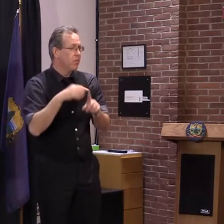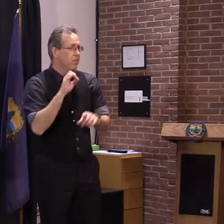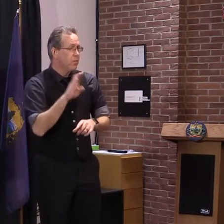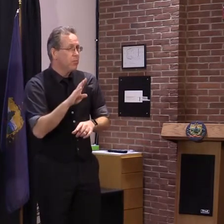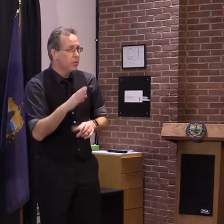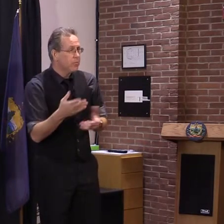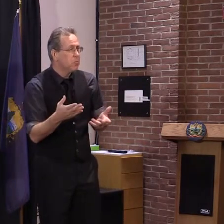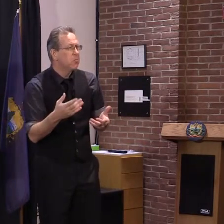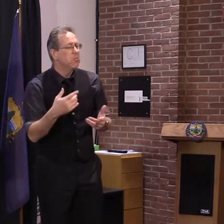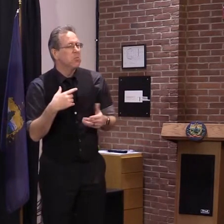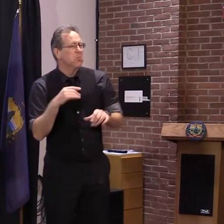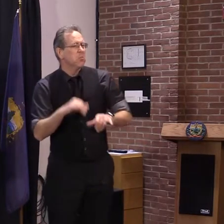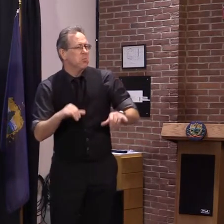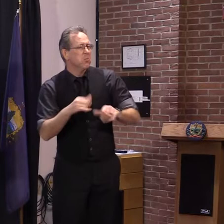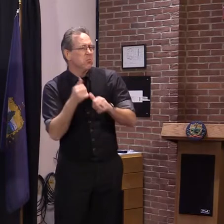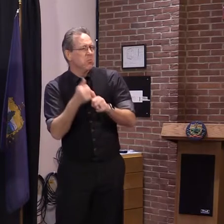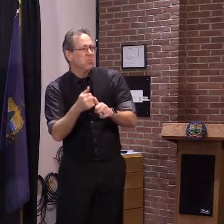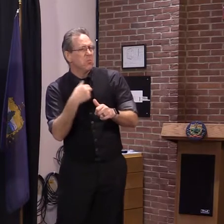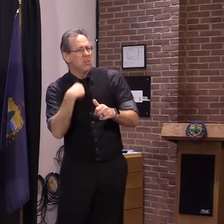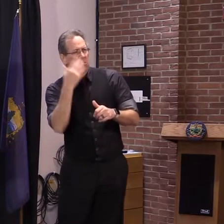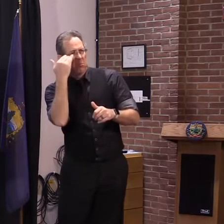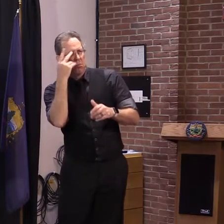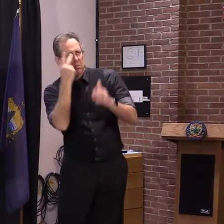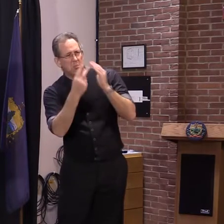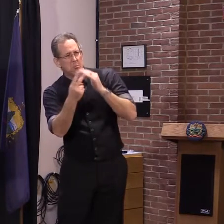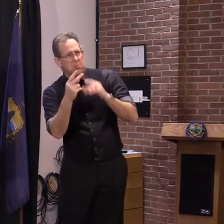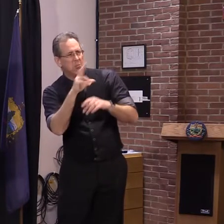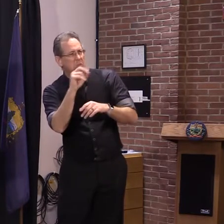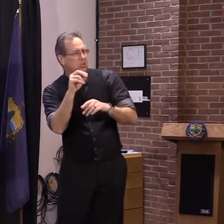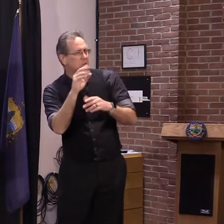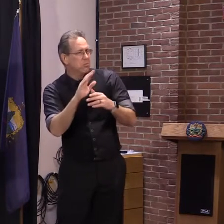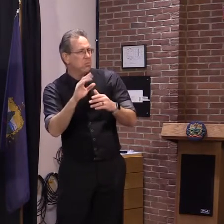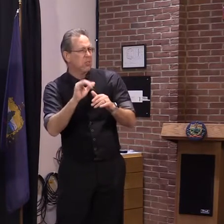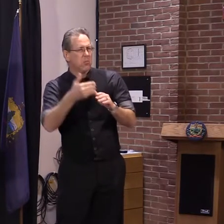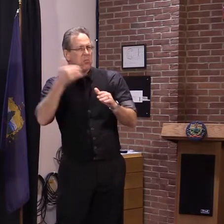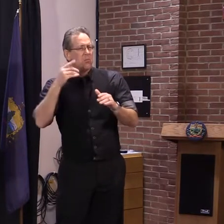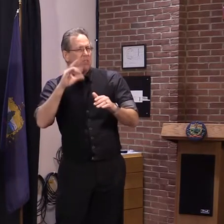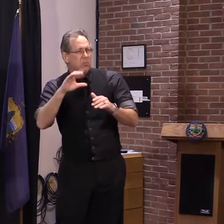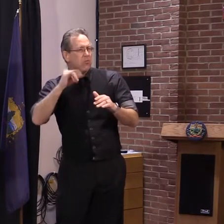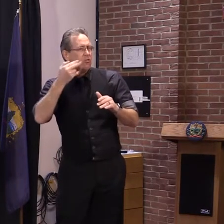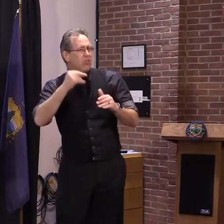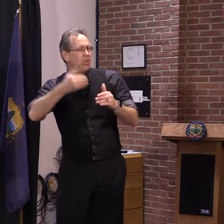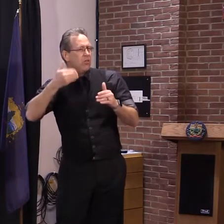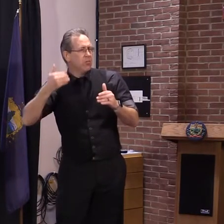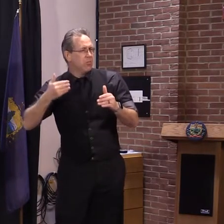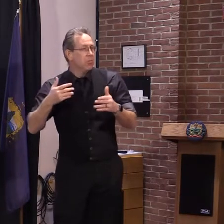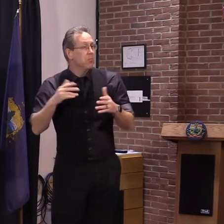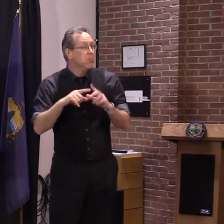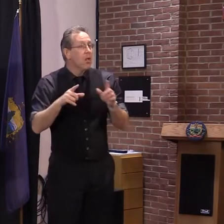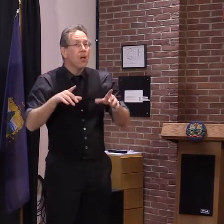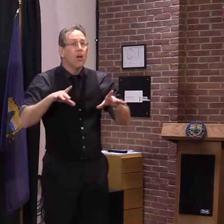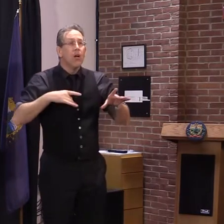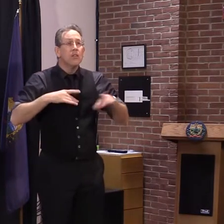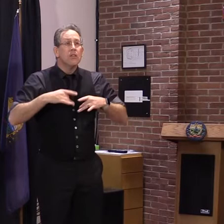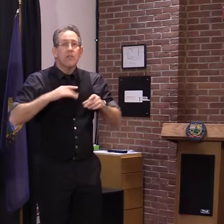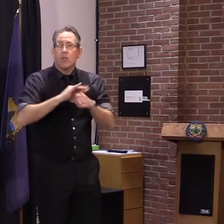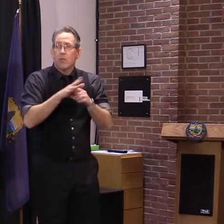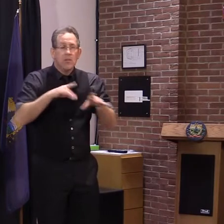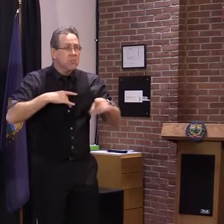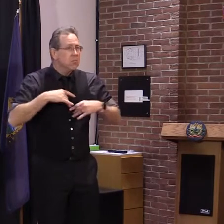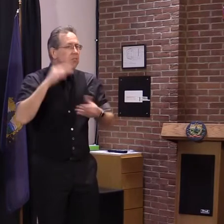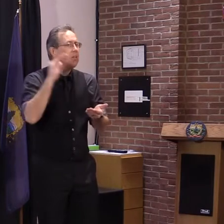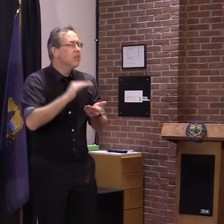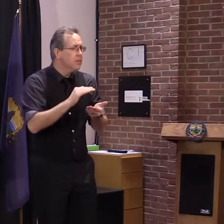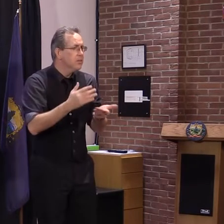number of deaths that we've seen in January and December. But unlike those months, case rates are coming down quite significantly. We are seeing the